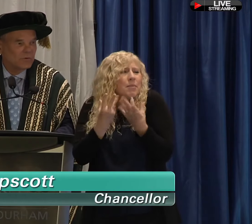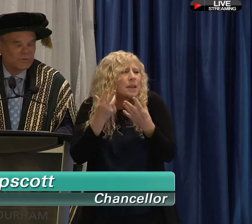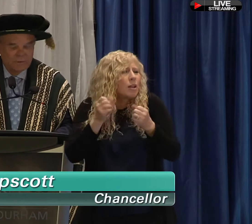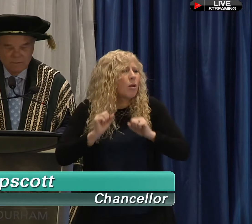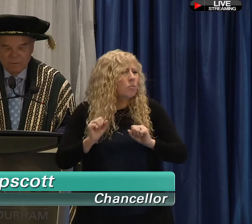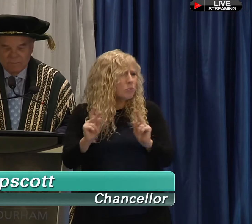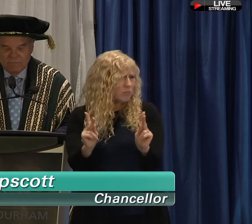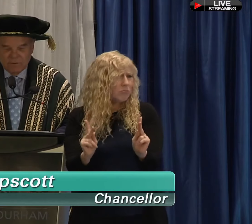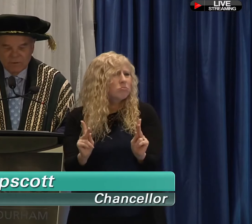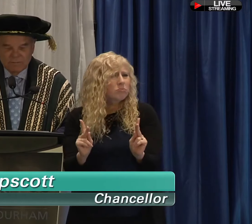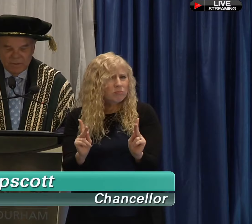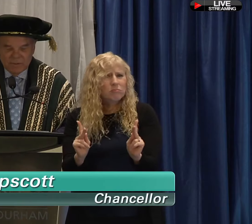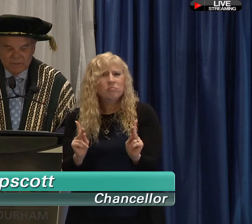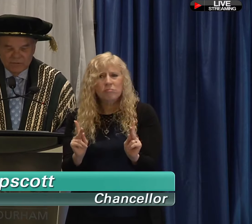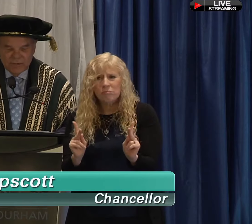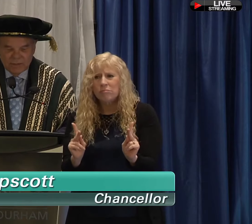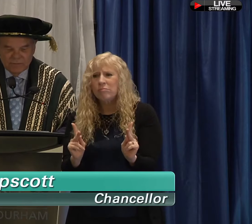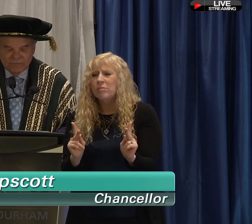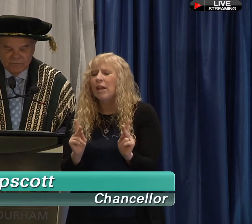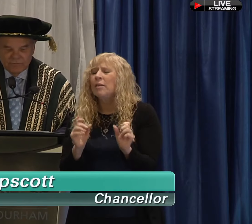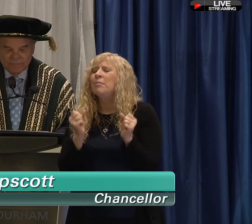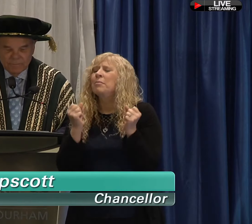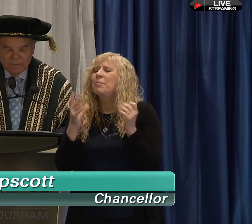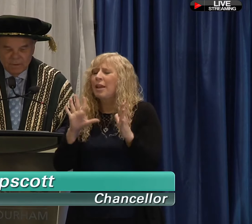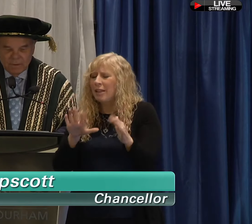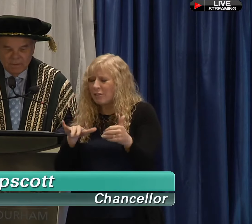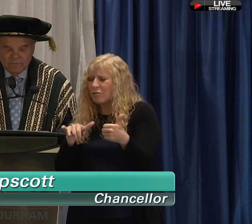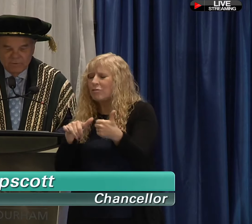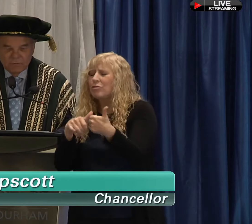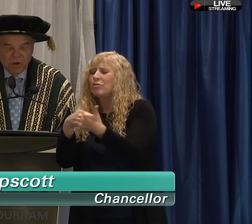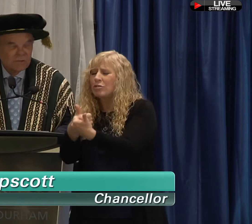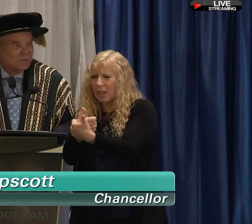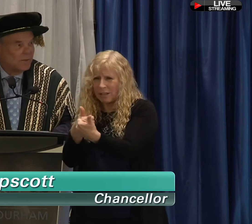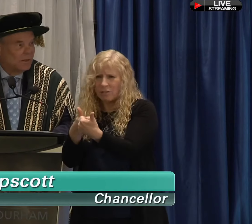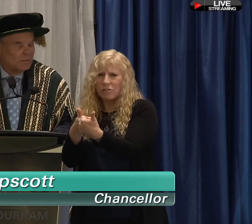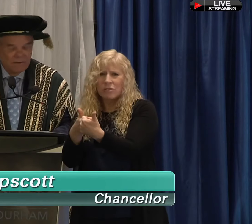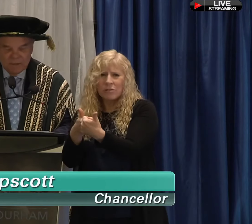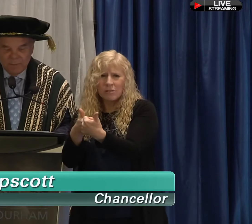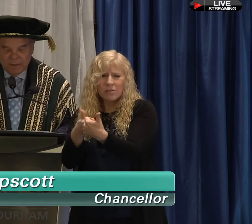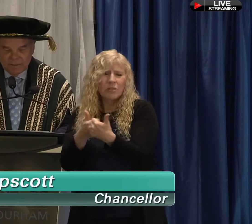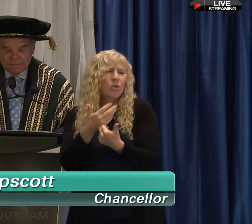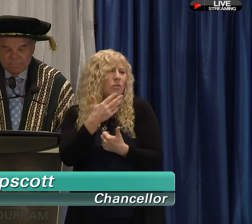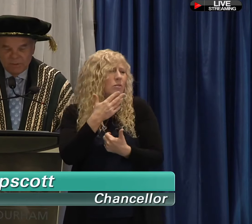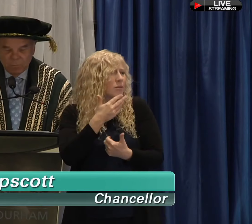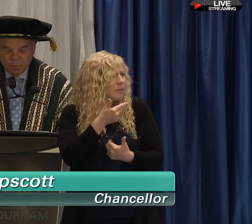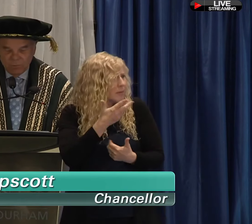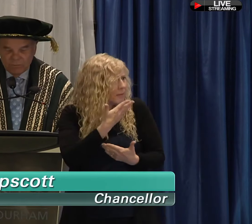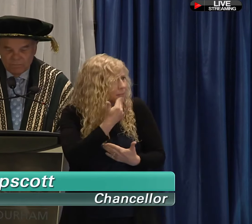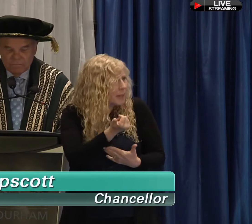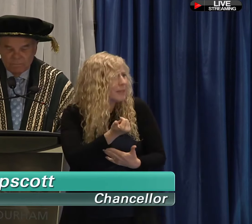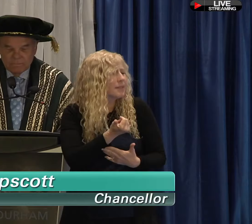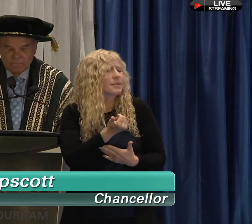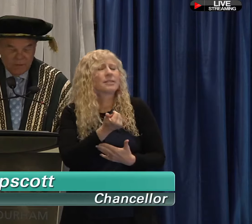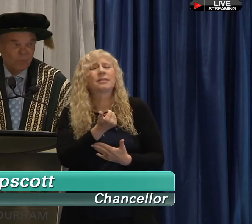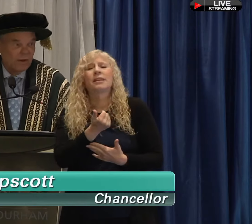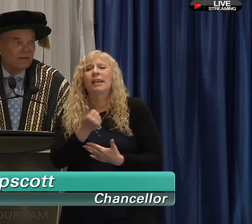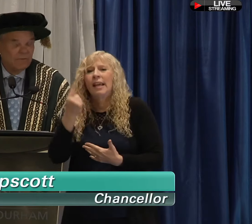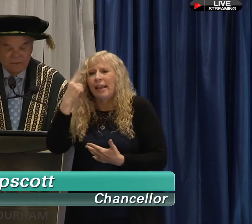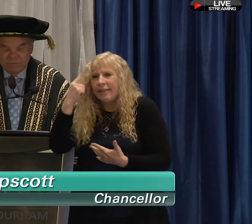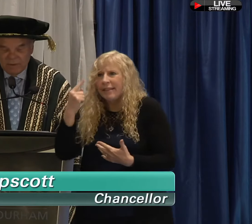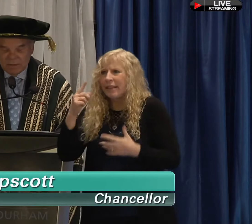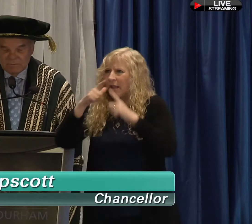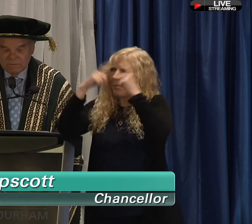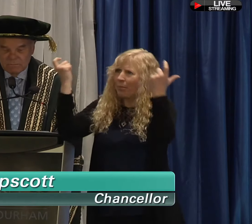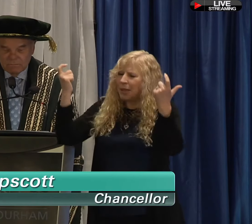some emerging very big challenges. So Godspeed. Think big. Be bold. Be